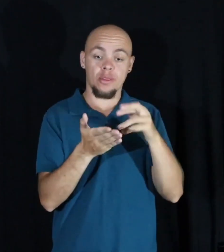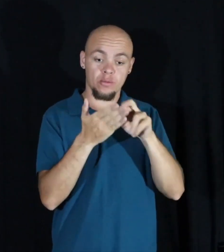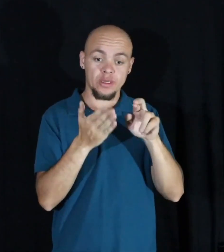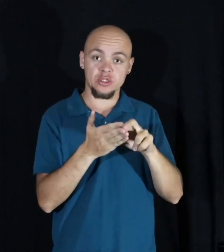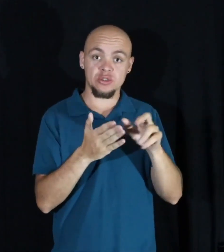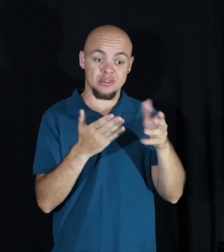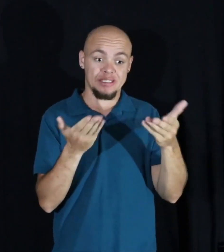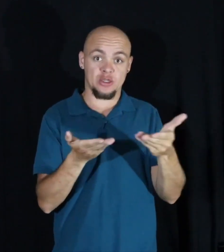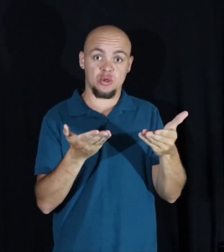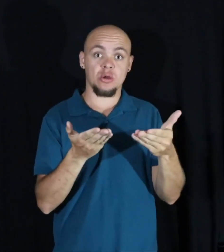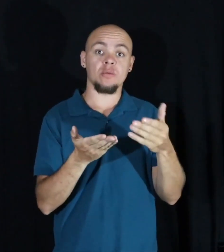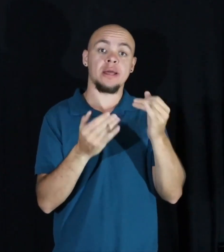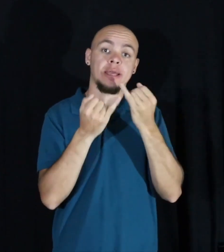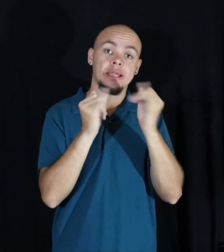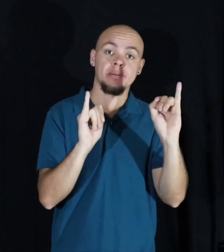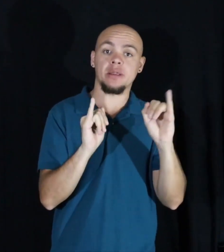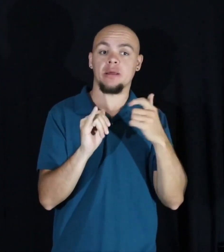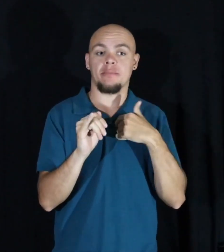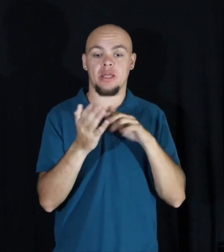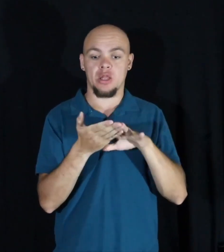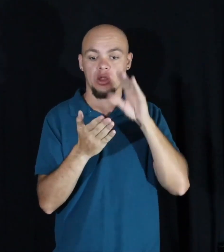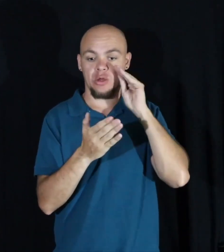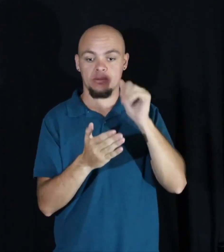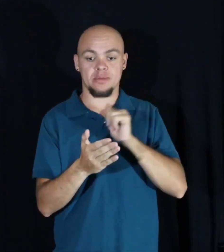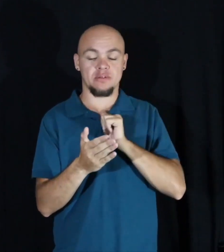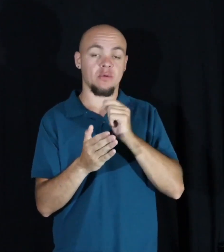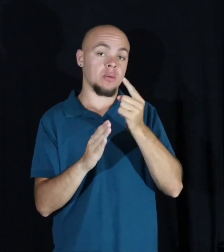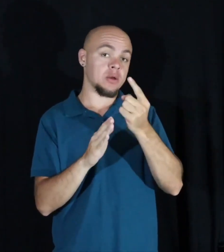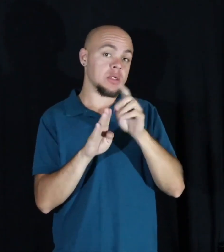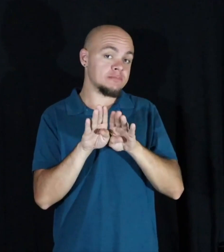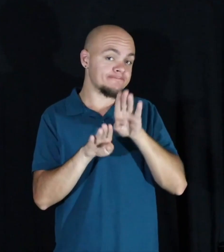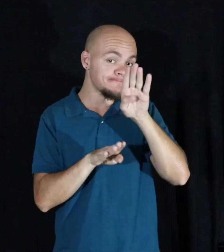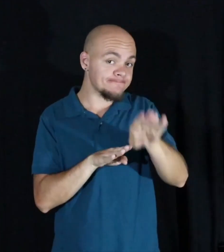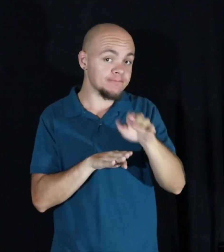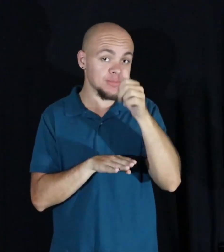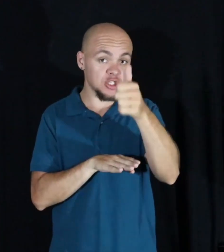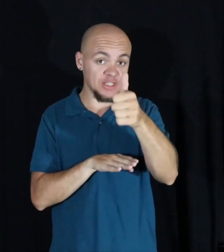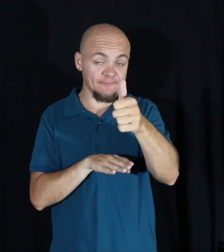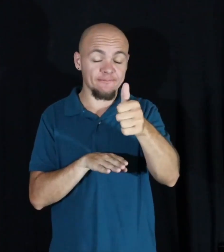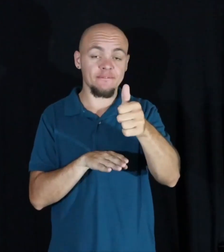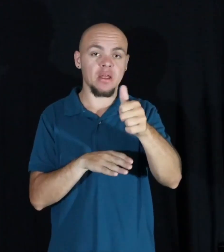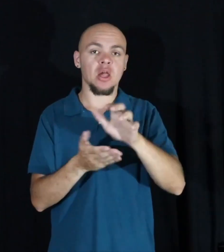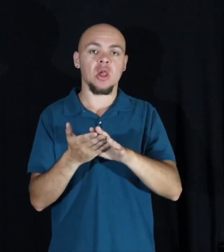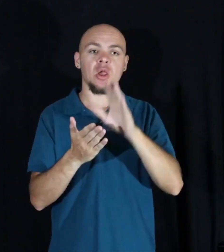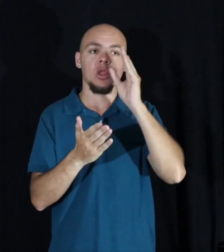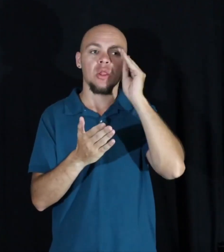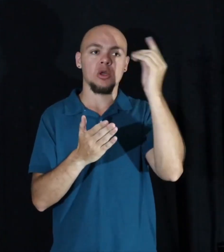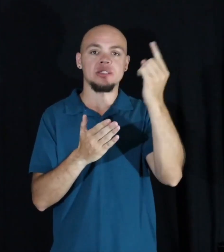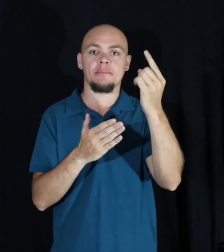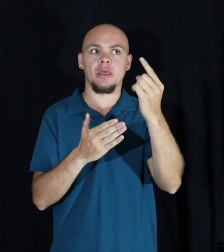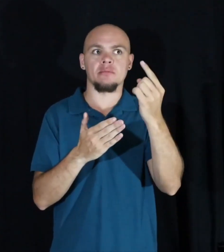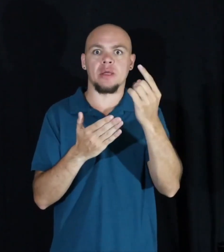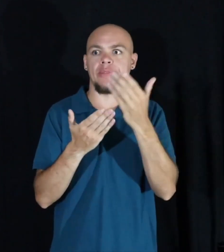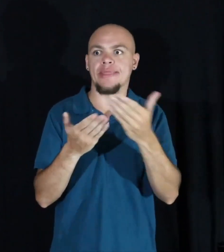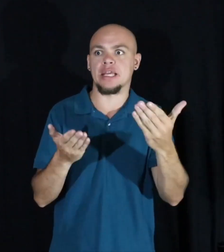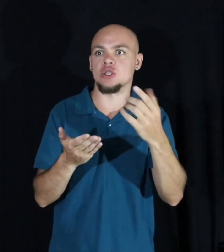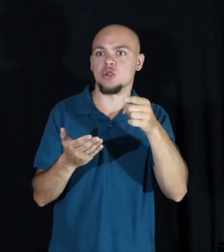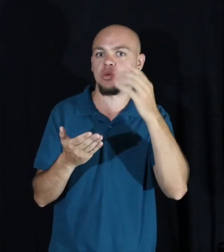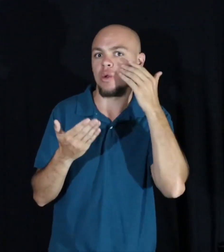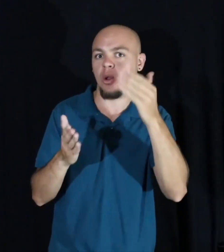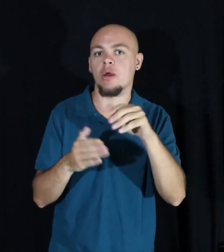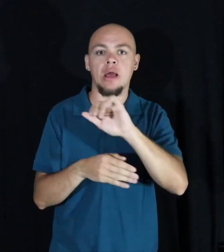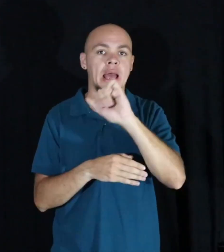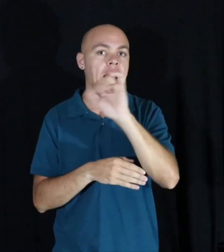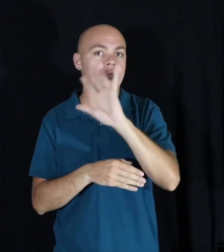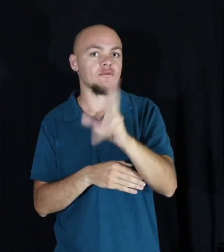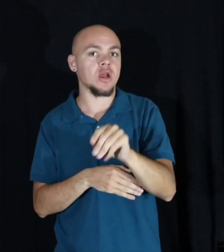things that I learned on my own. But one step that you can take is to just learn more about something that you don't know. Learn more about Africa and